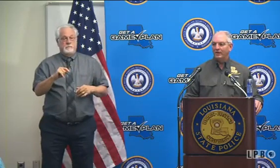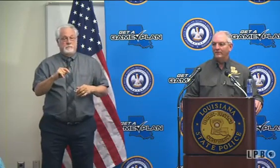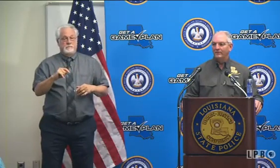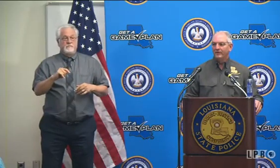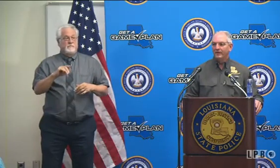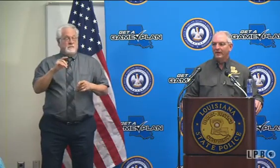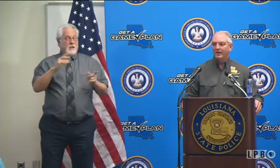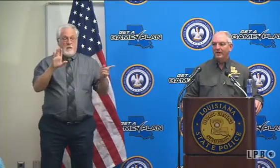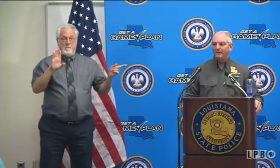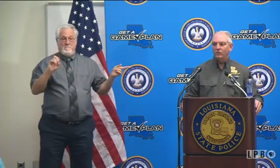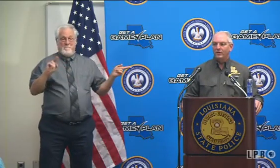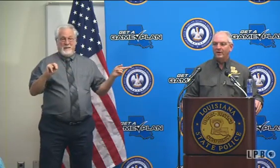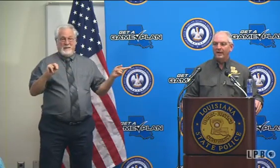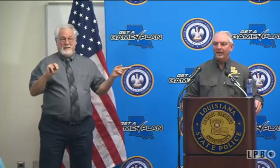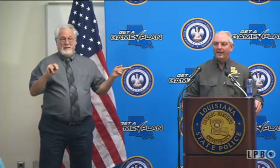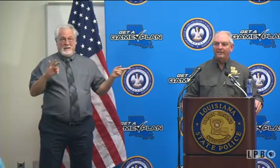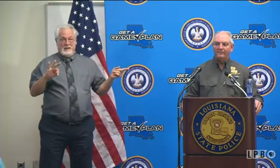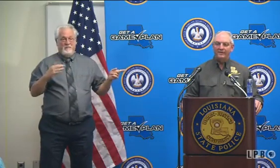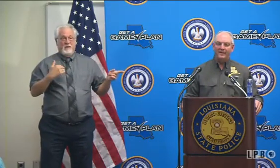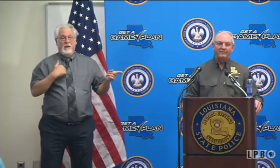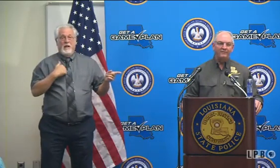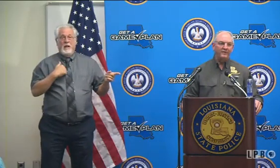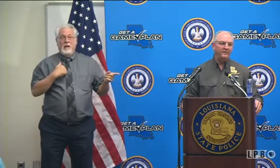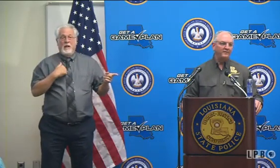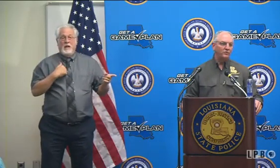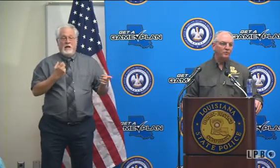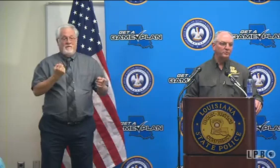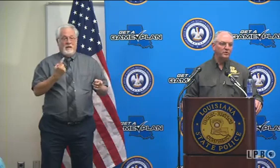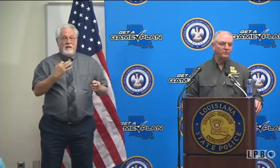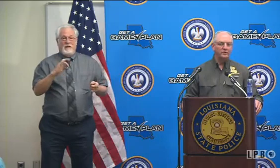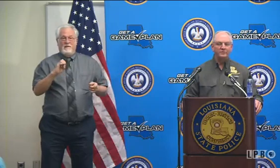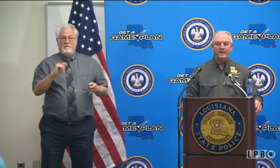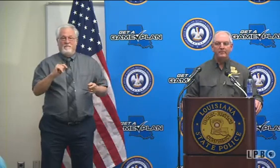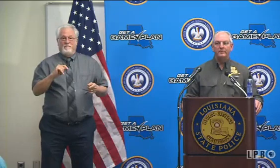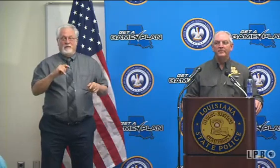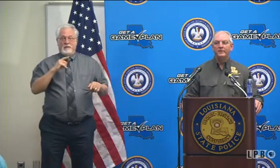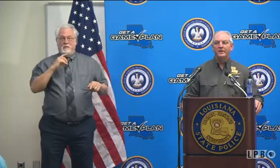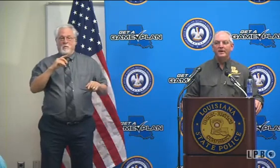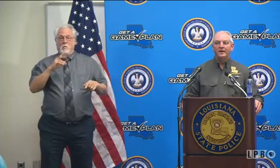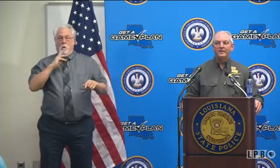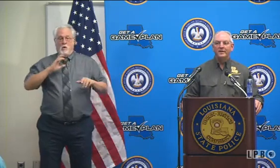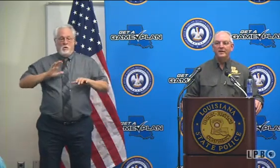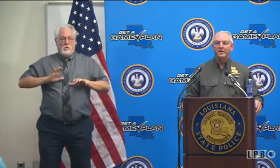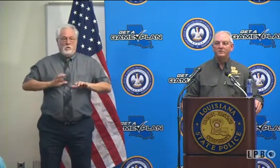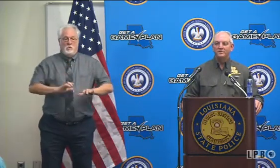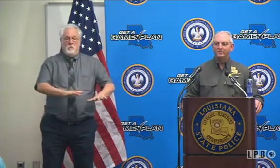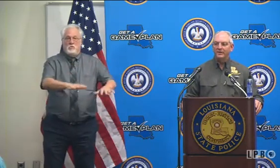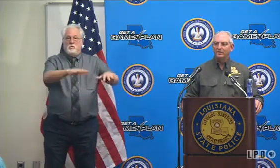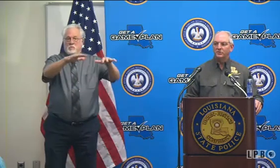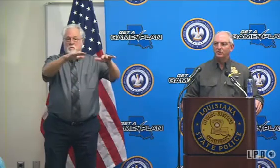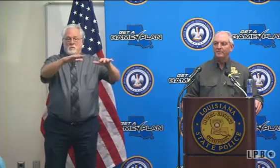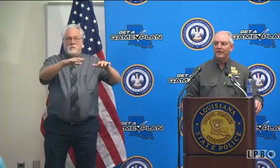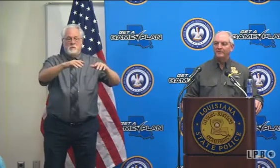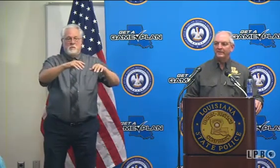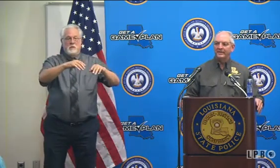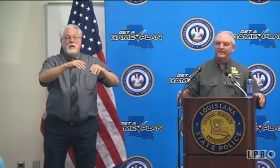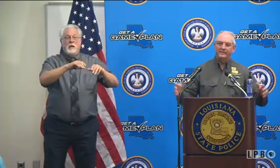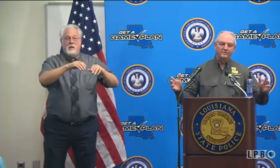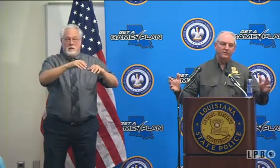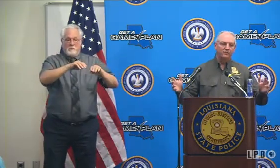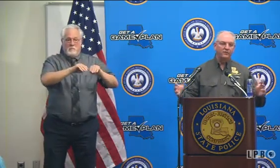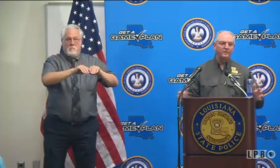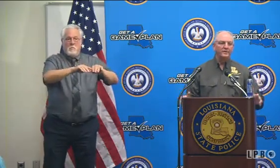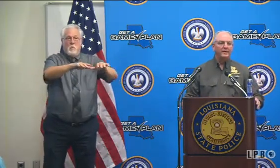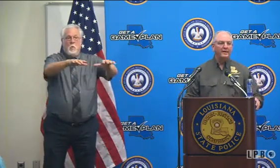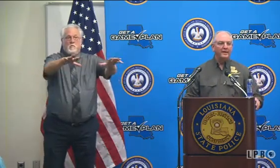while ago, if we're going to have 11 feet of storm surge, for example, that goes as many as 30 miles inland